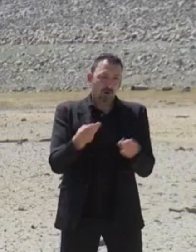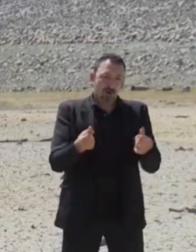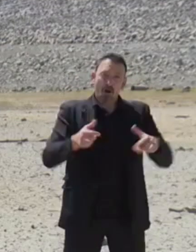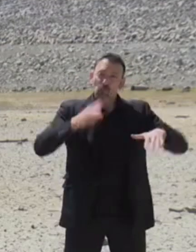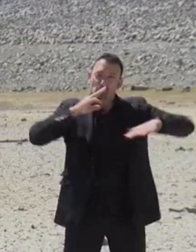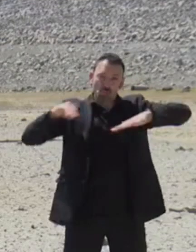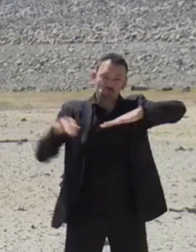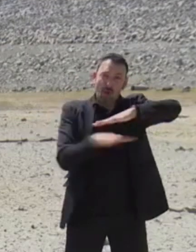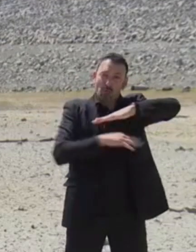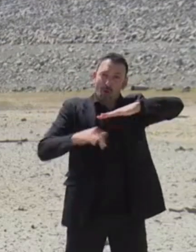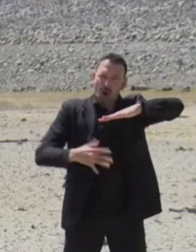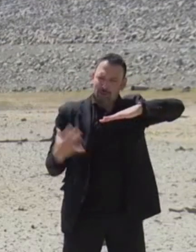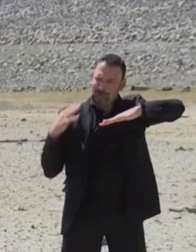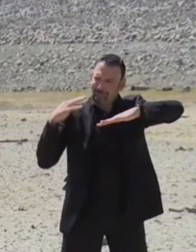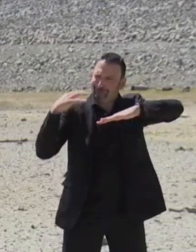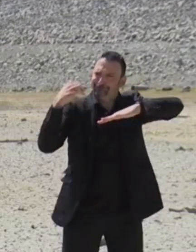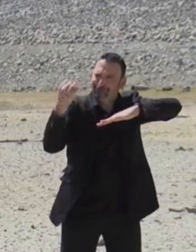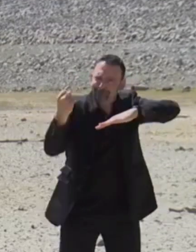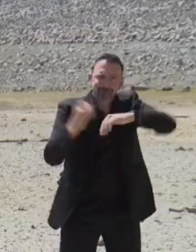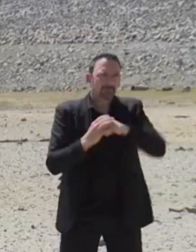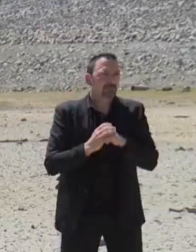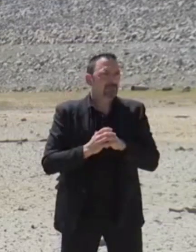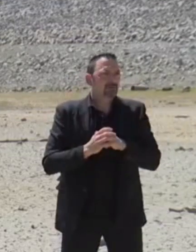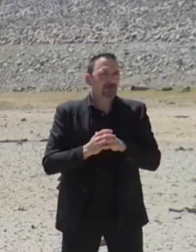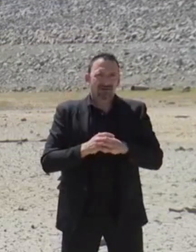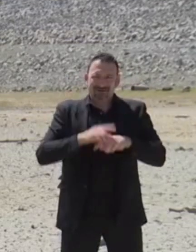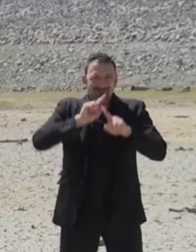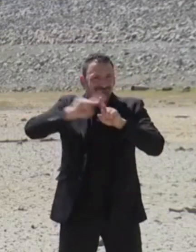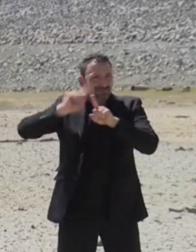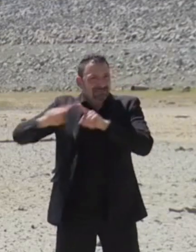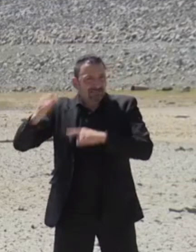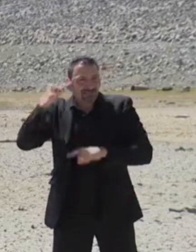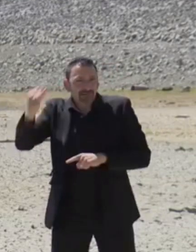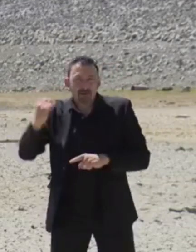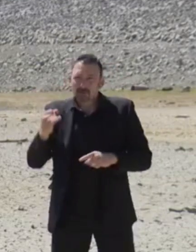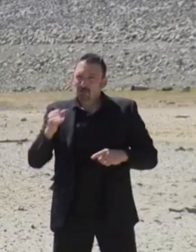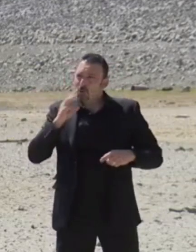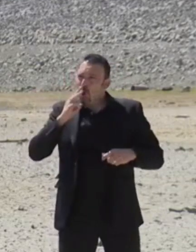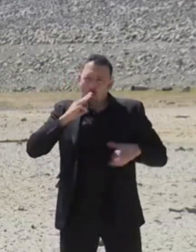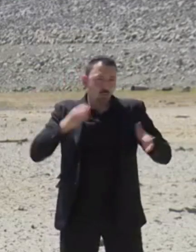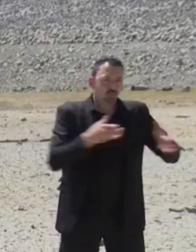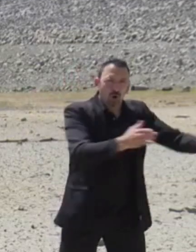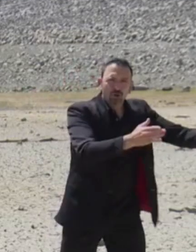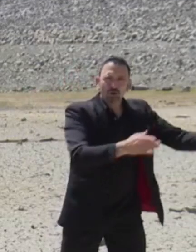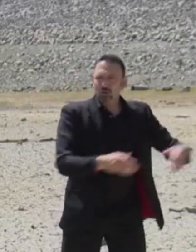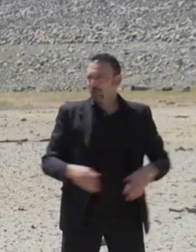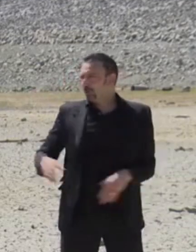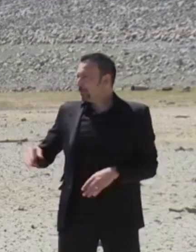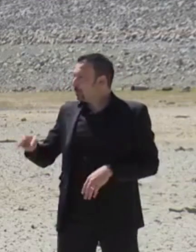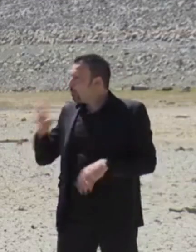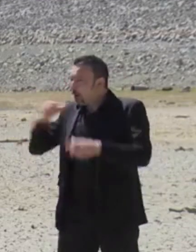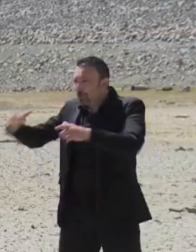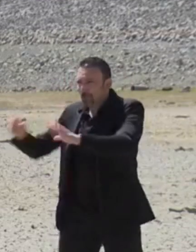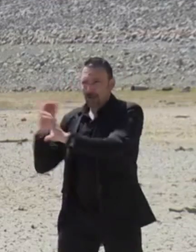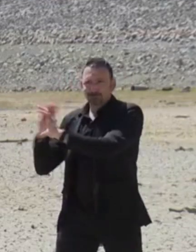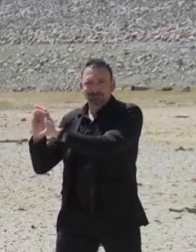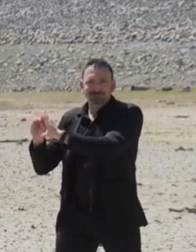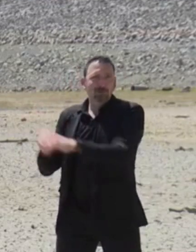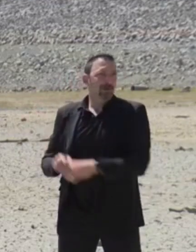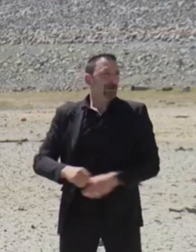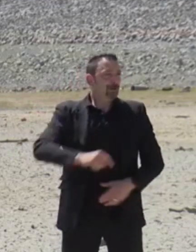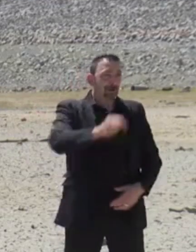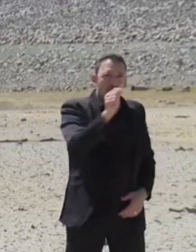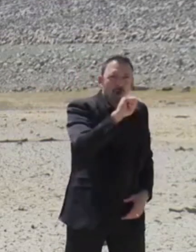replenishment to conjunctive use to issues of storage in all its forms in manifestations, above ground and below ground, water recycling, toilet to tap